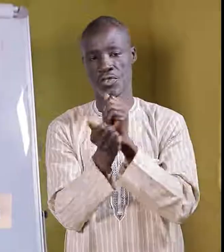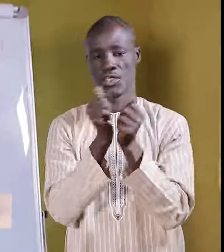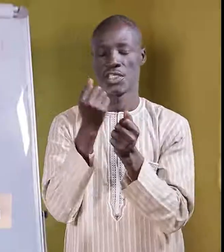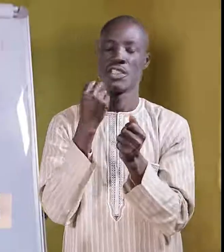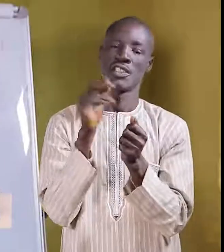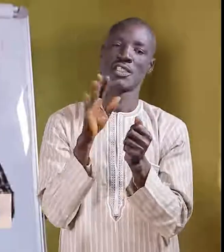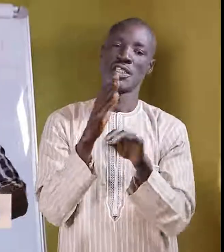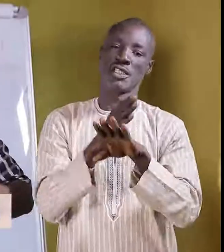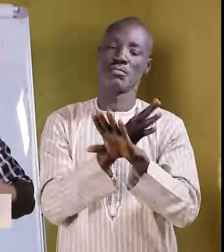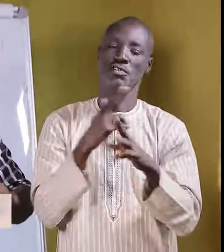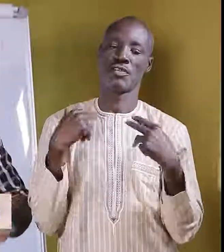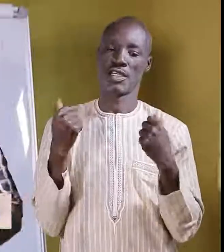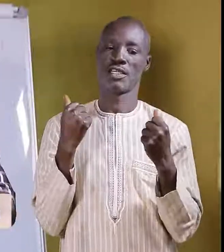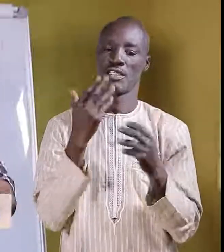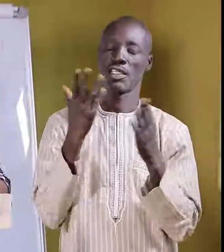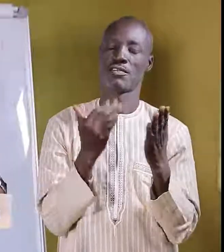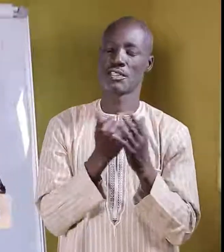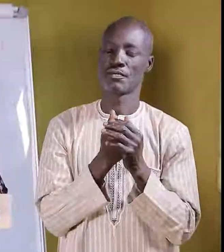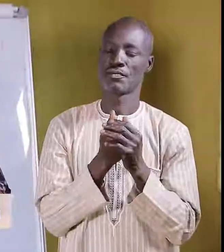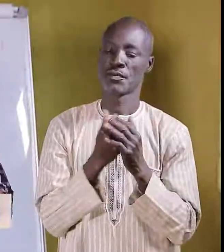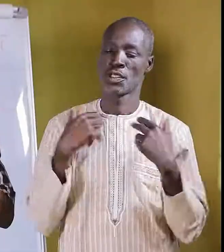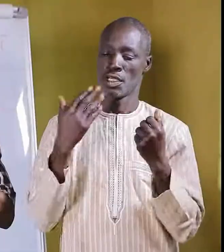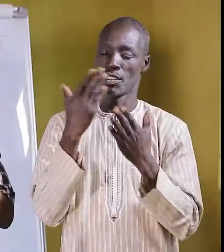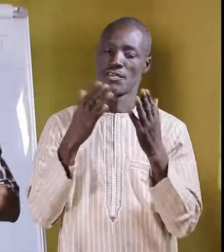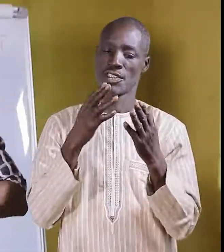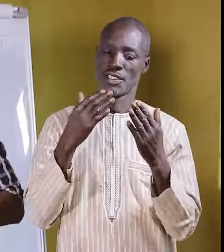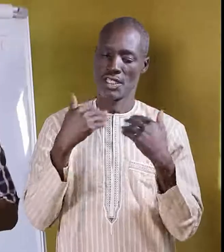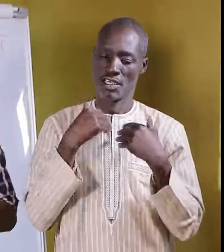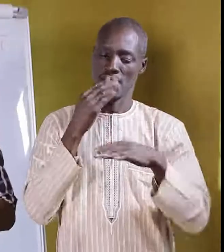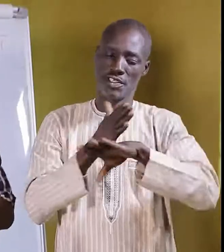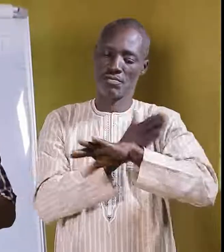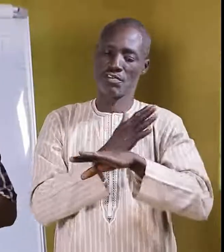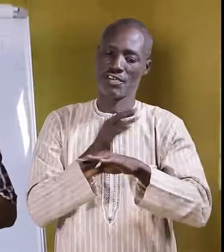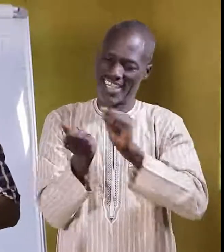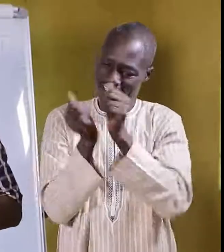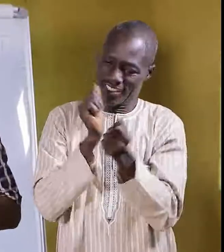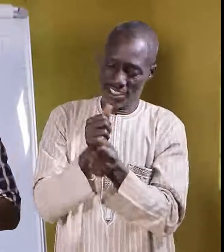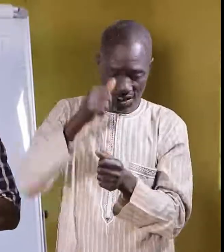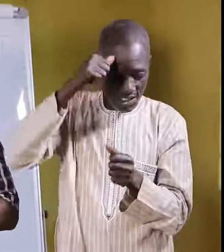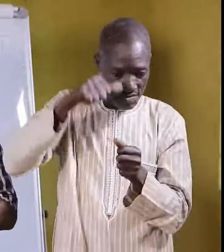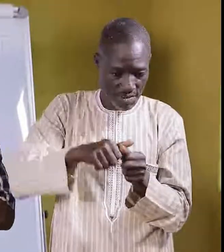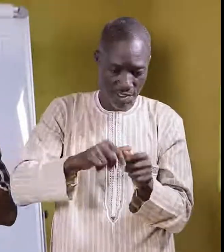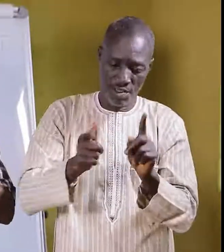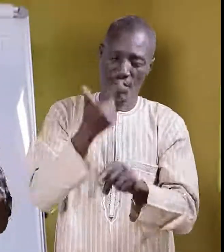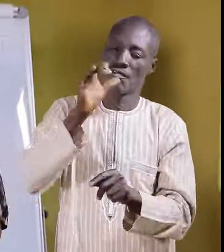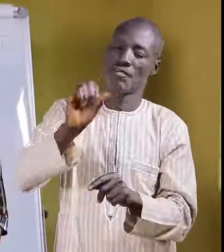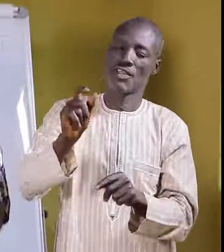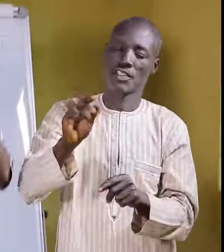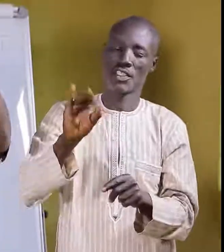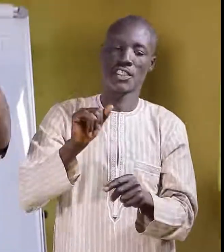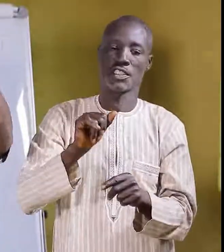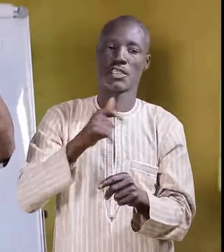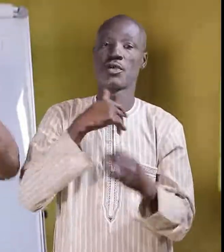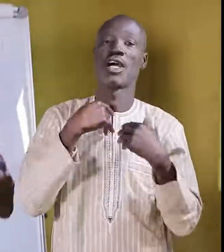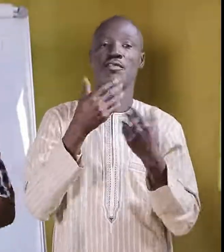health services. Health services has been improved. It has been modernized. Remember, at first stage, death